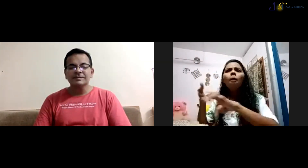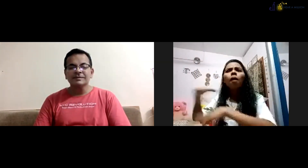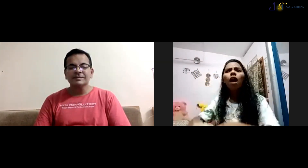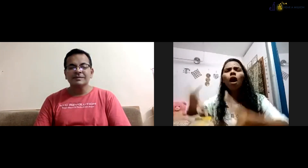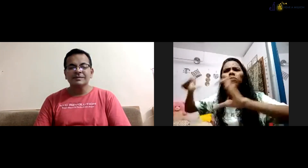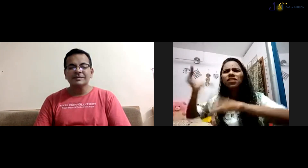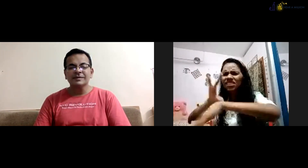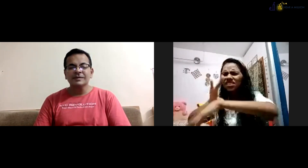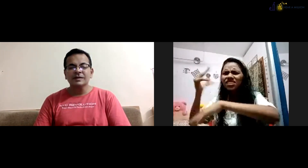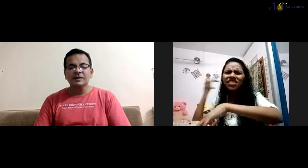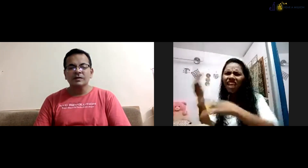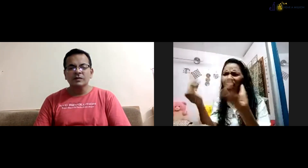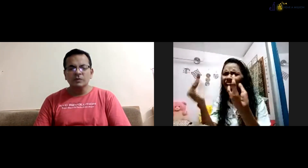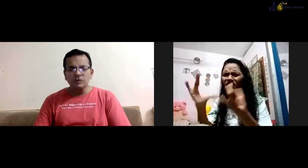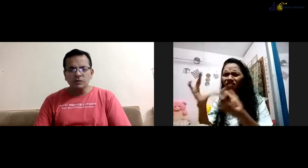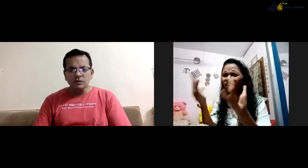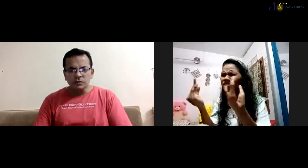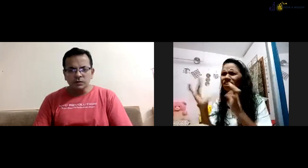couldn't feel my legs later on.